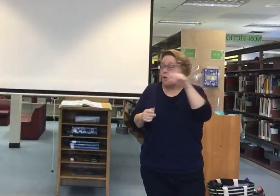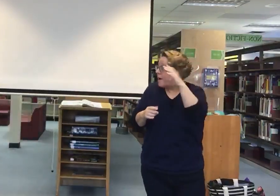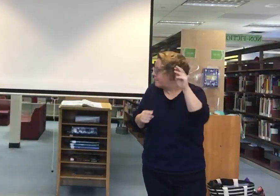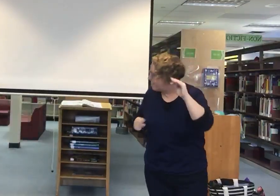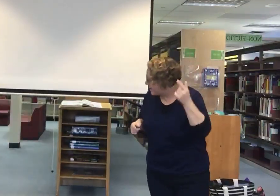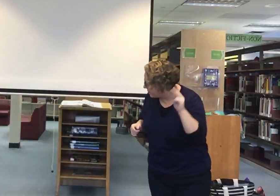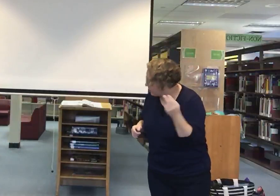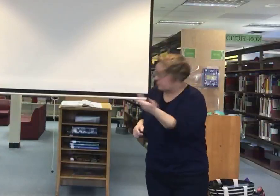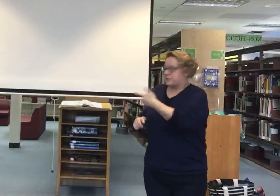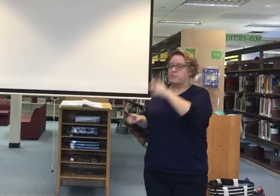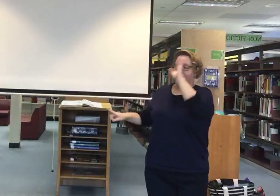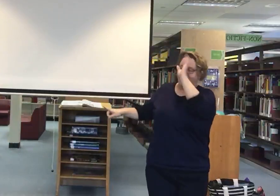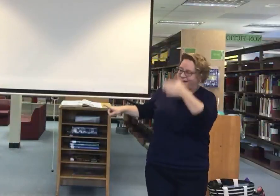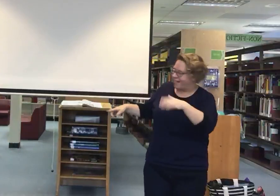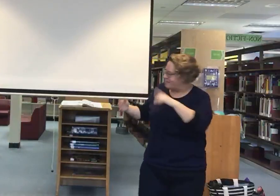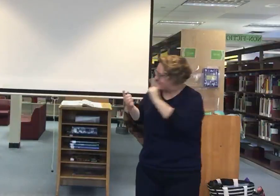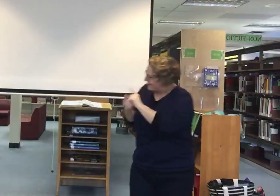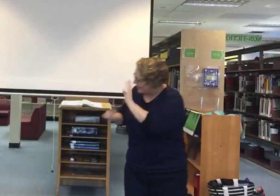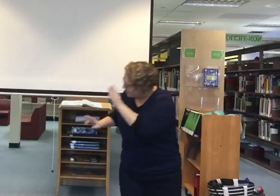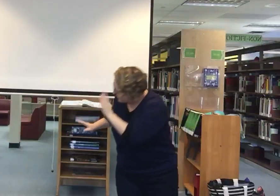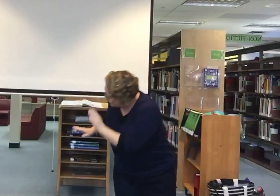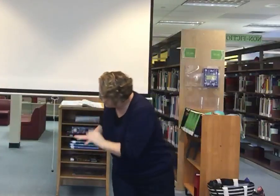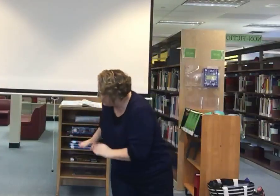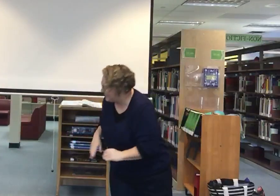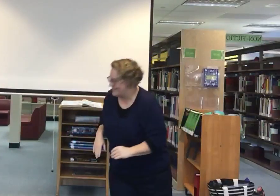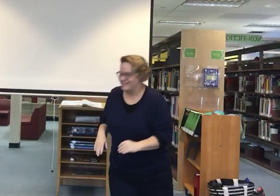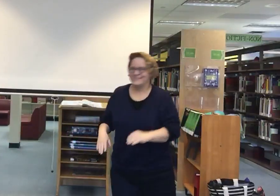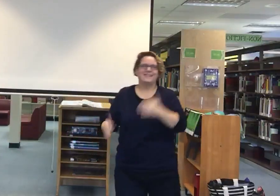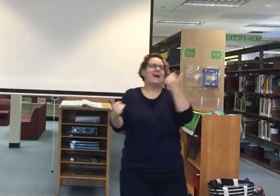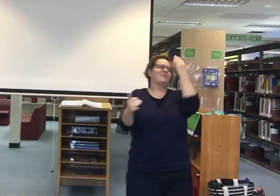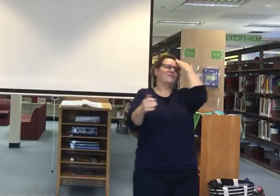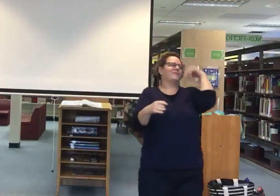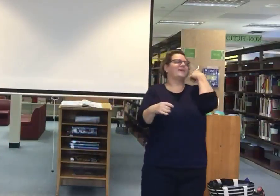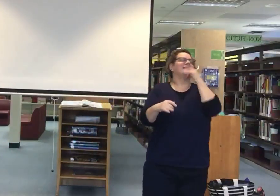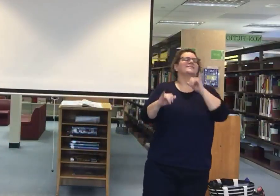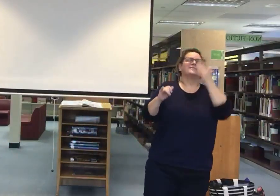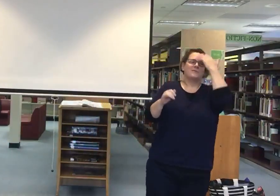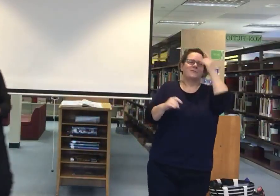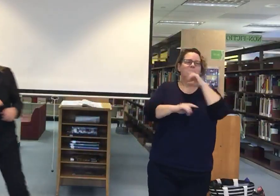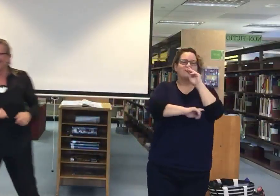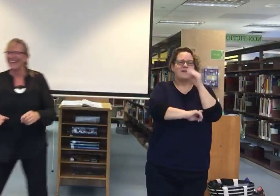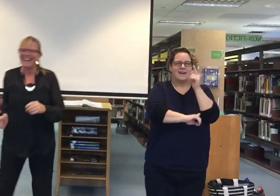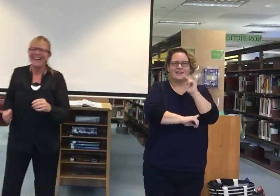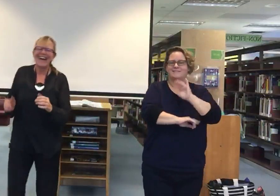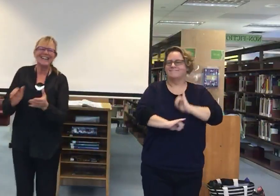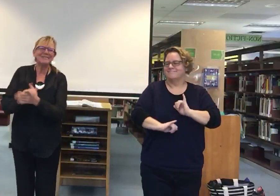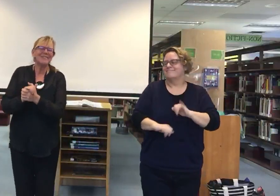Megan. Oh, hi Megan. We met. Hi. Now I know that face. Okay.